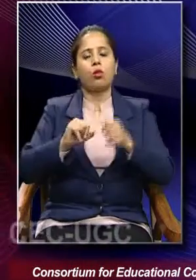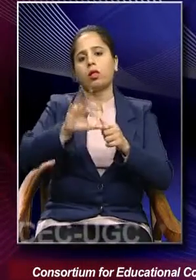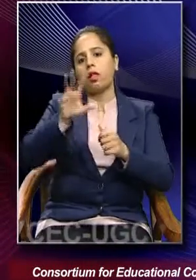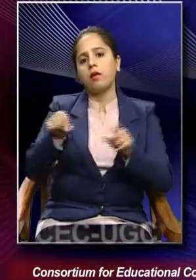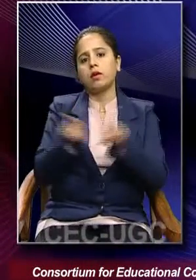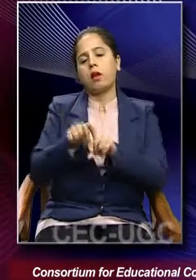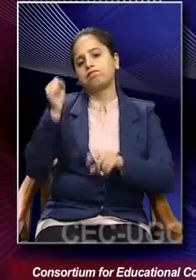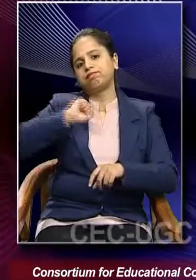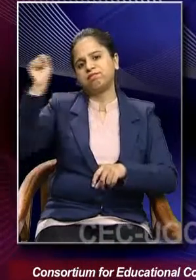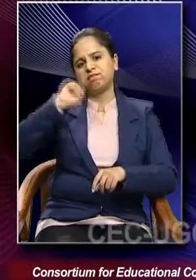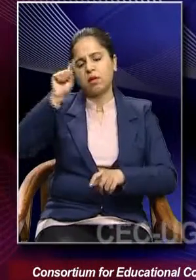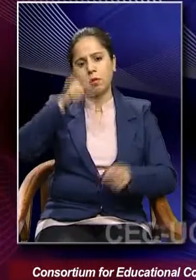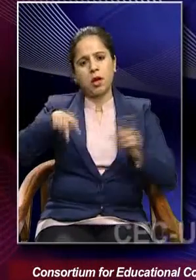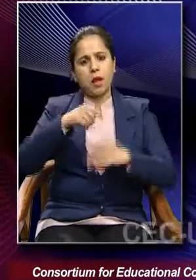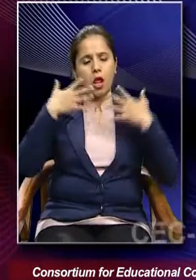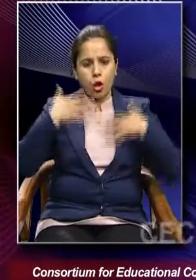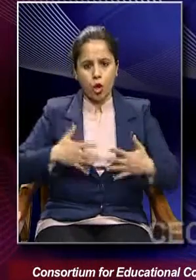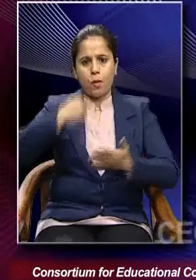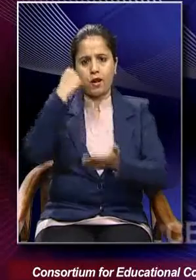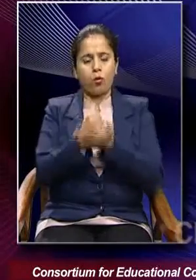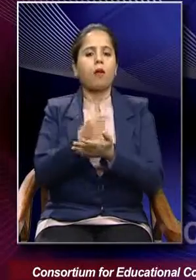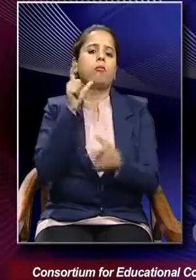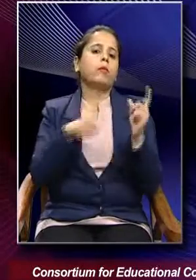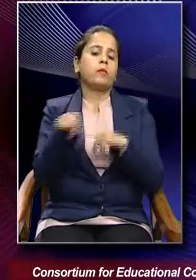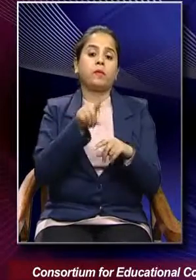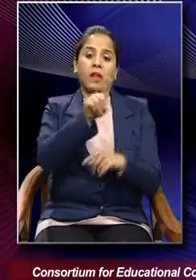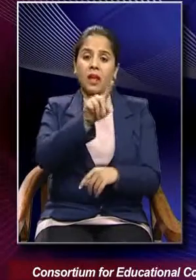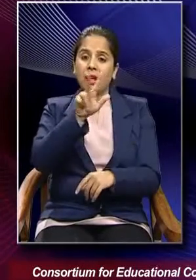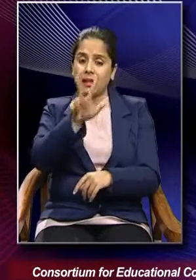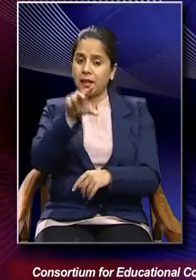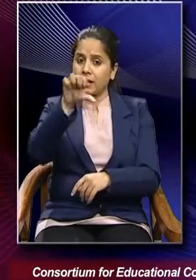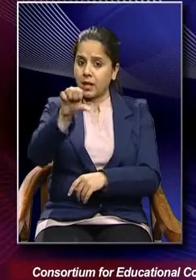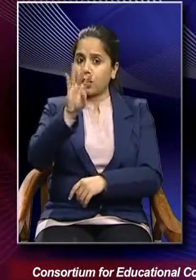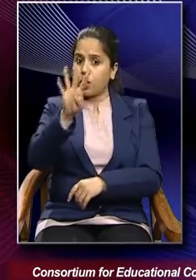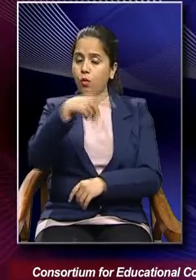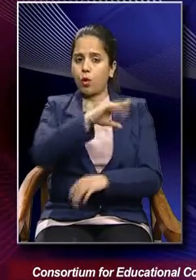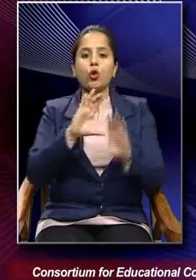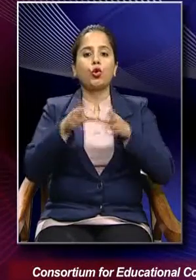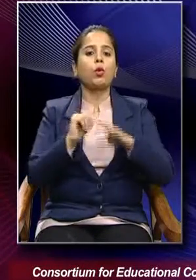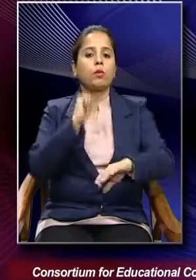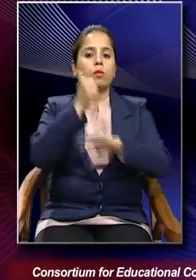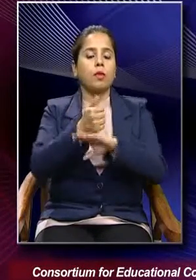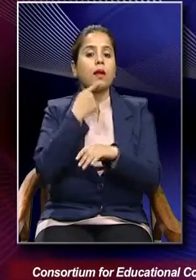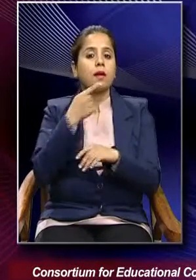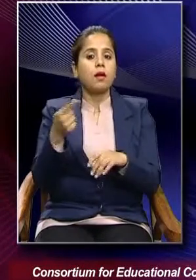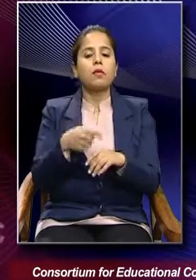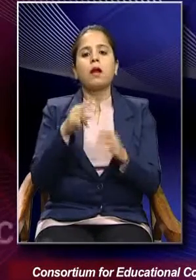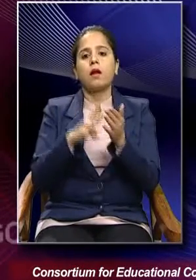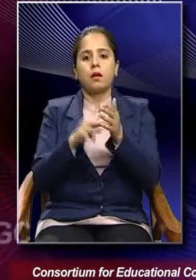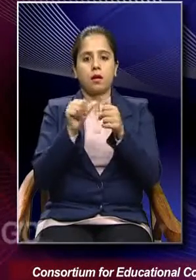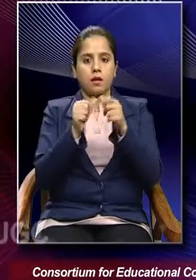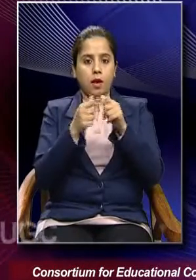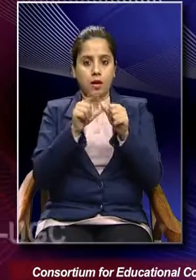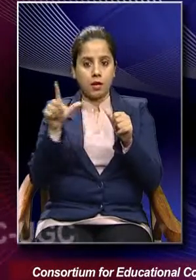also for human rights. In 1894, he formed a group called Natal